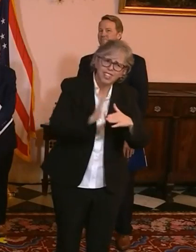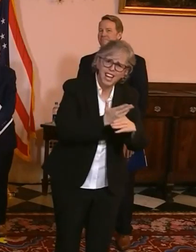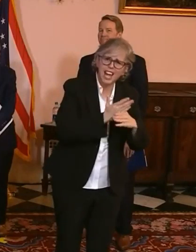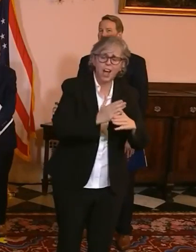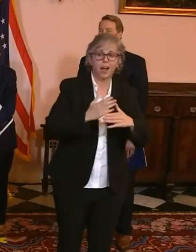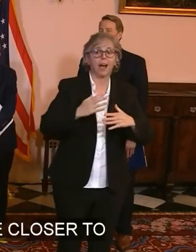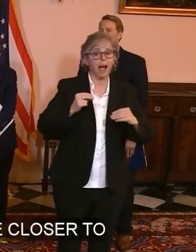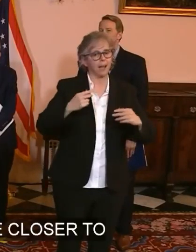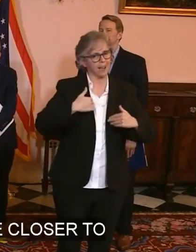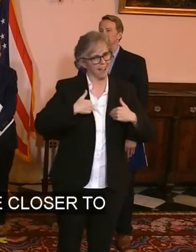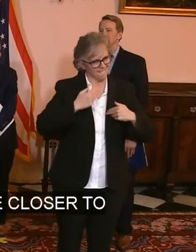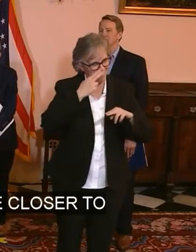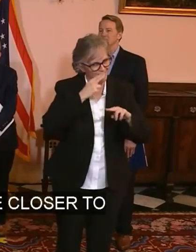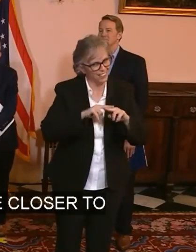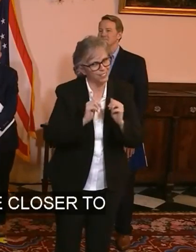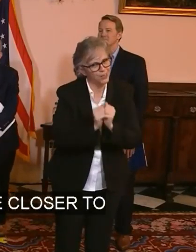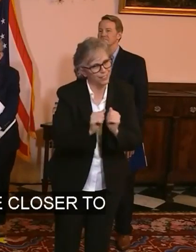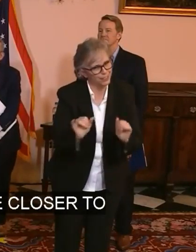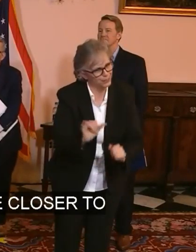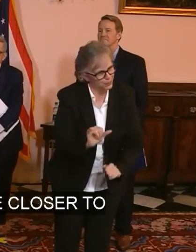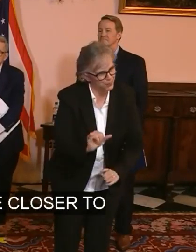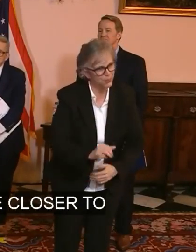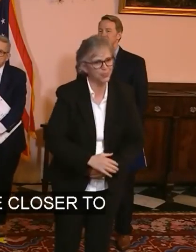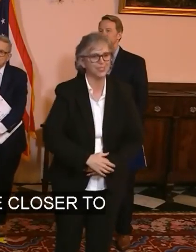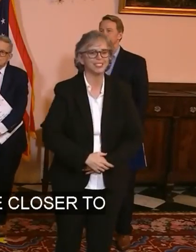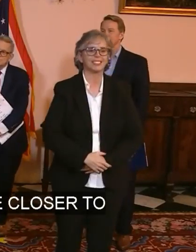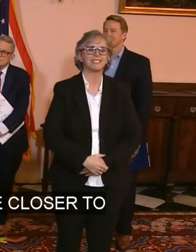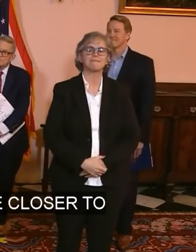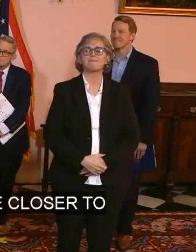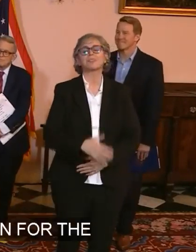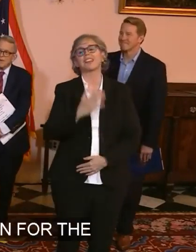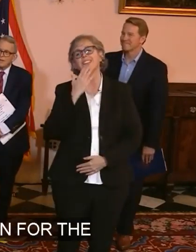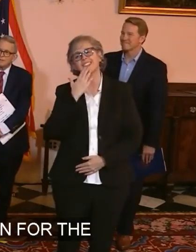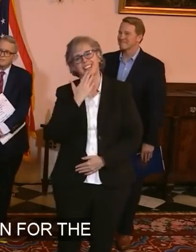whole family. Thank you.